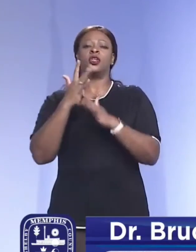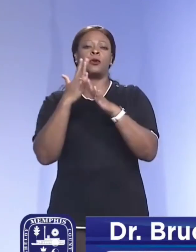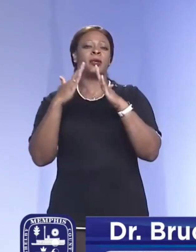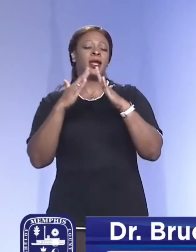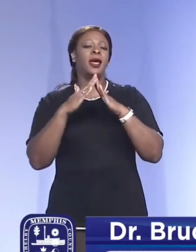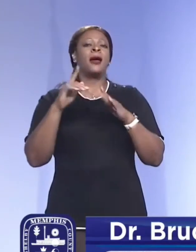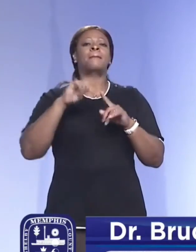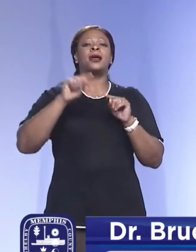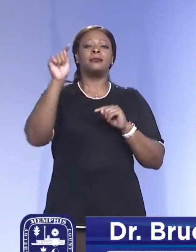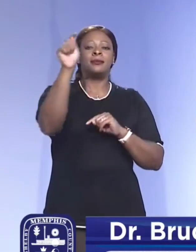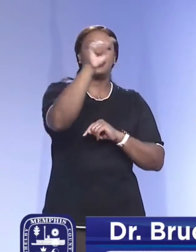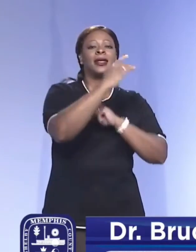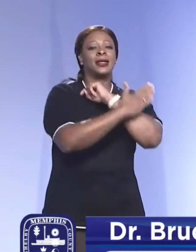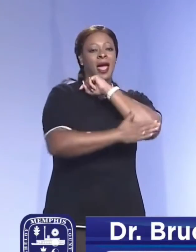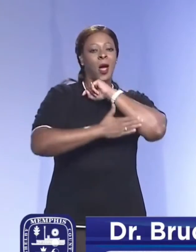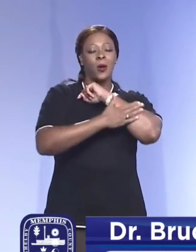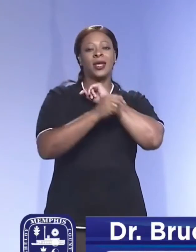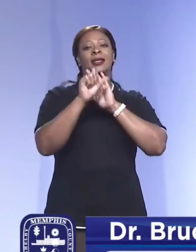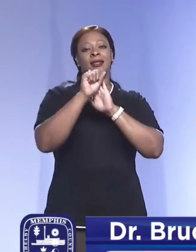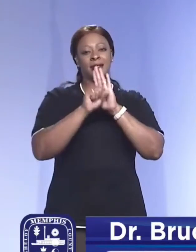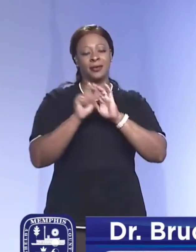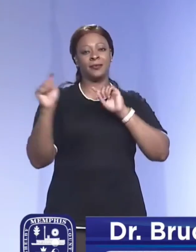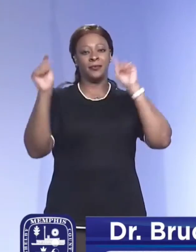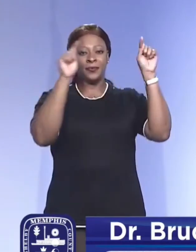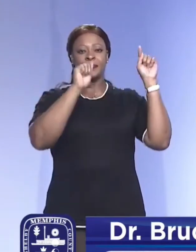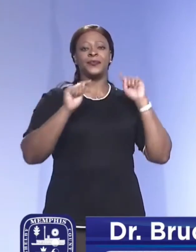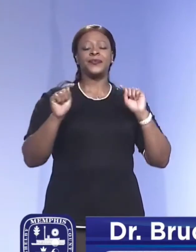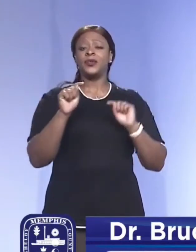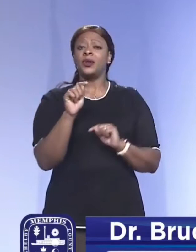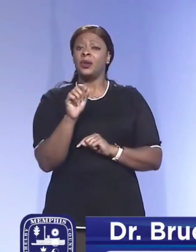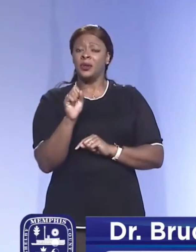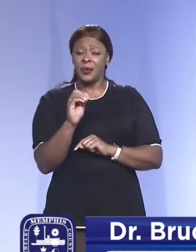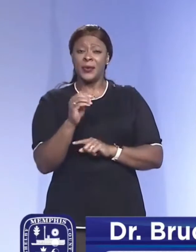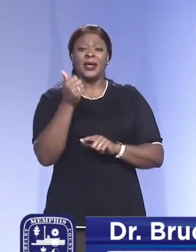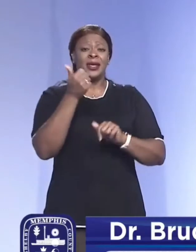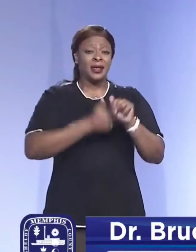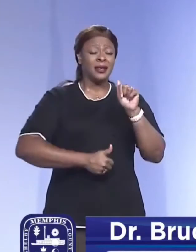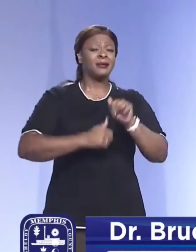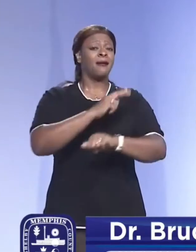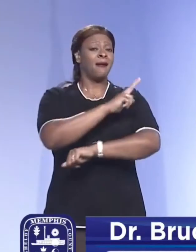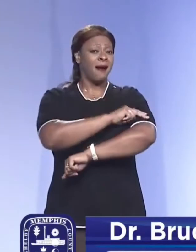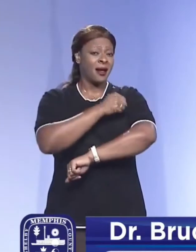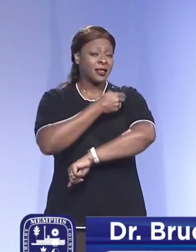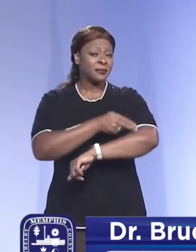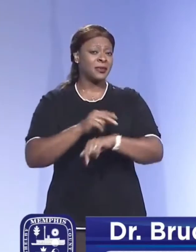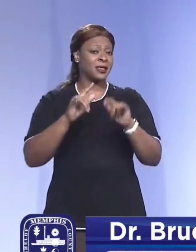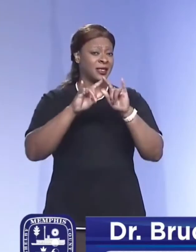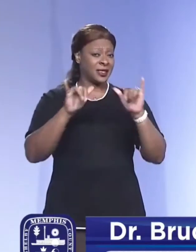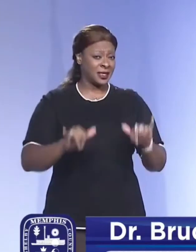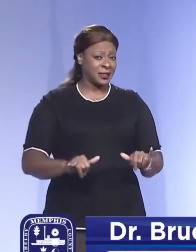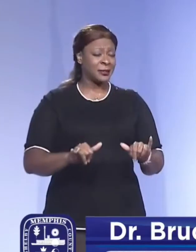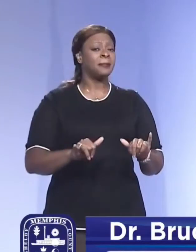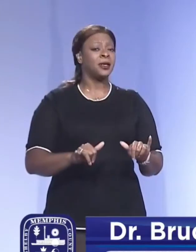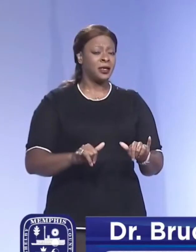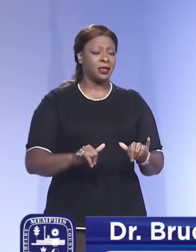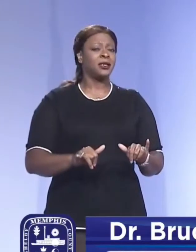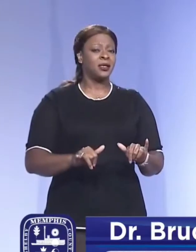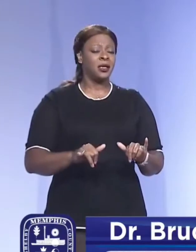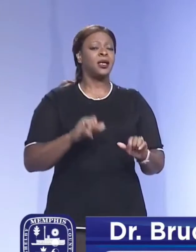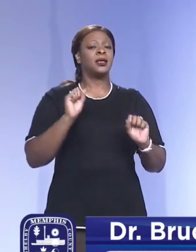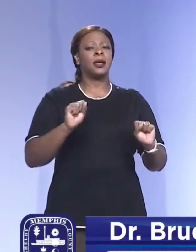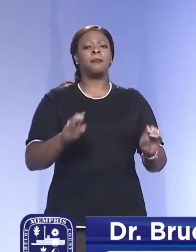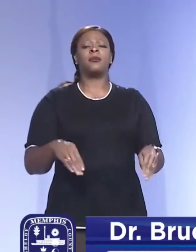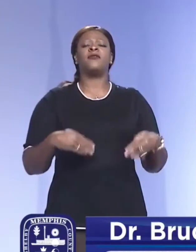counties and even states. And so each hospital system would be able to